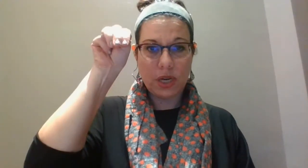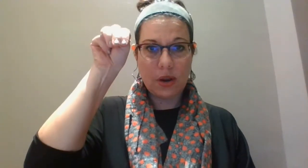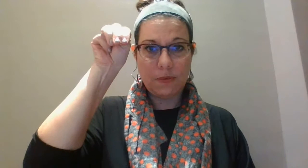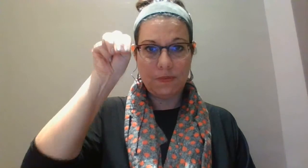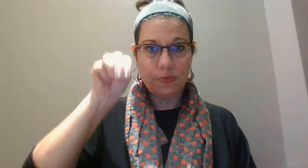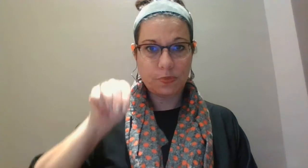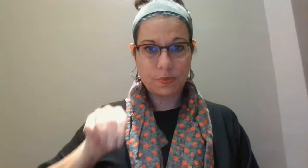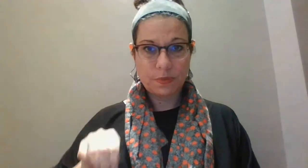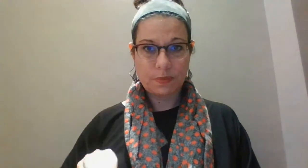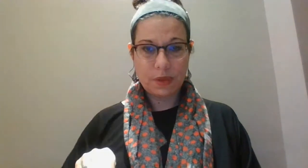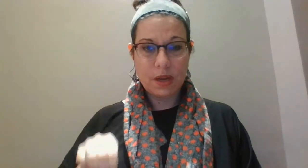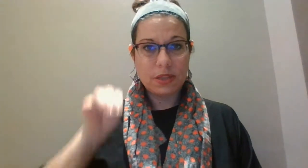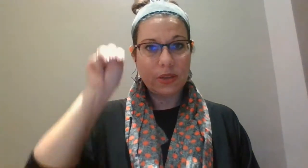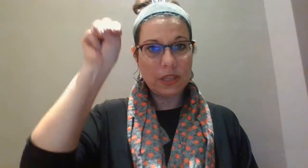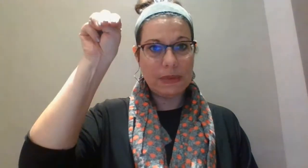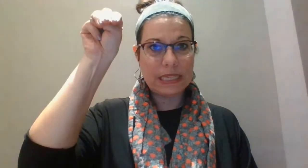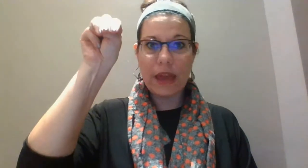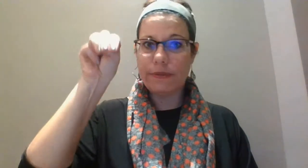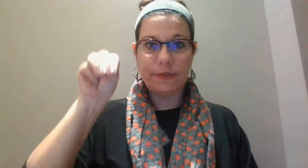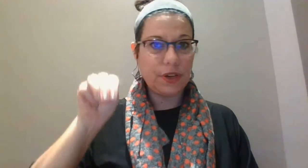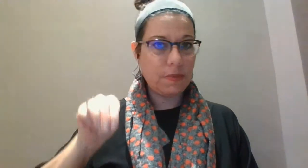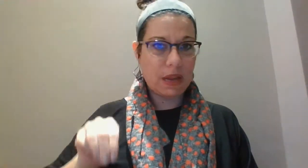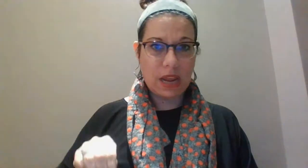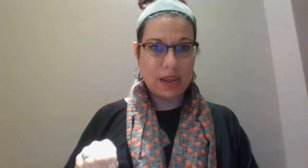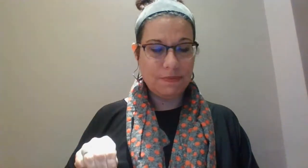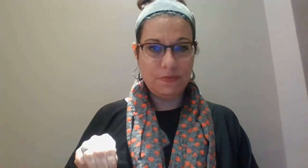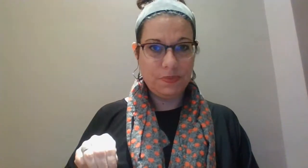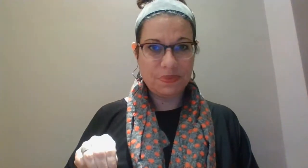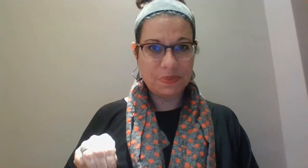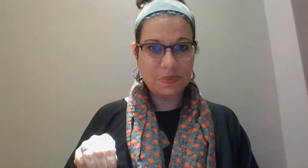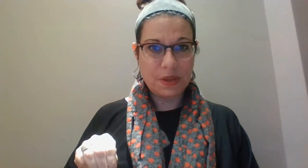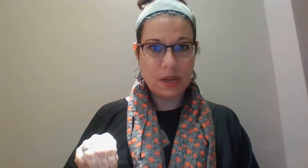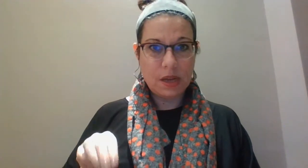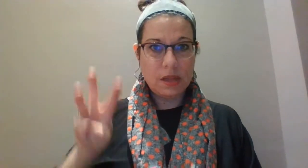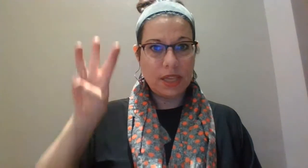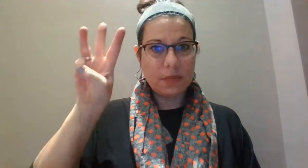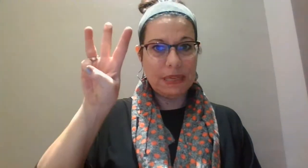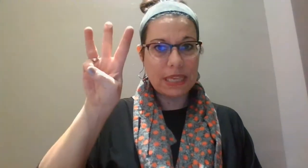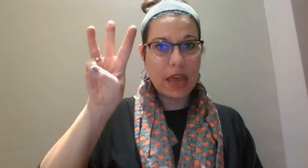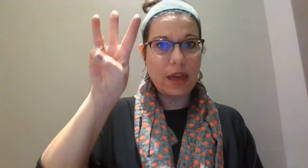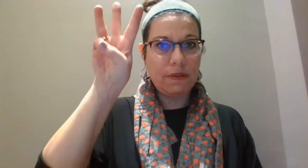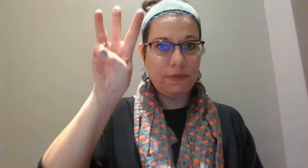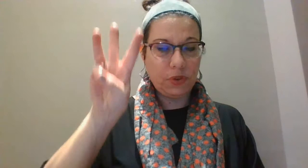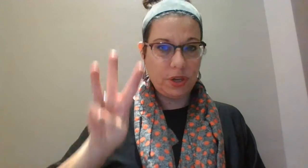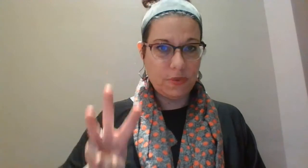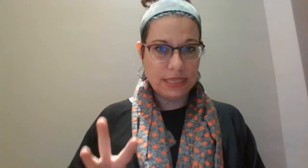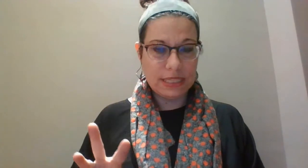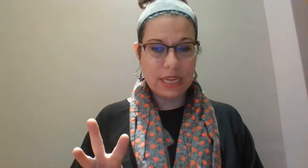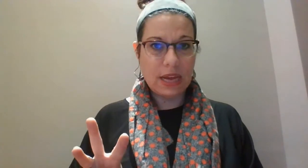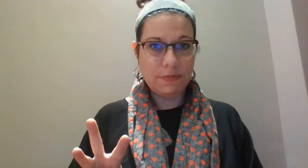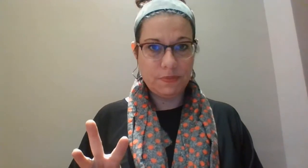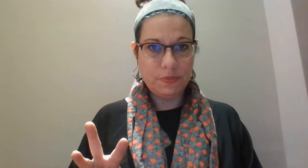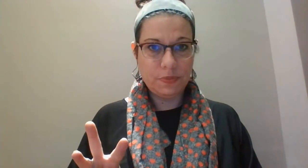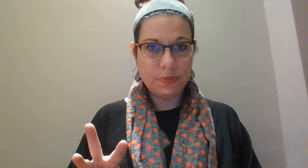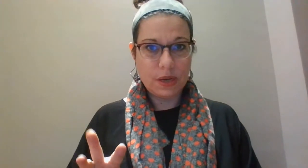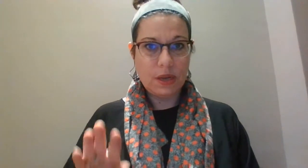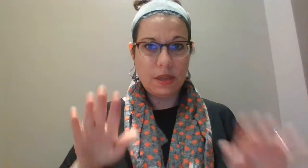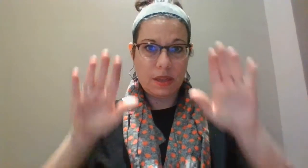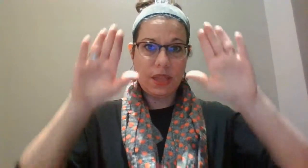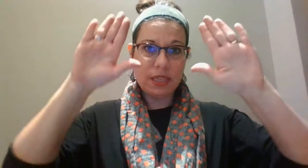down. So this means every Monday. This means every Wednesday. This